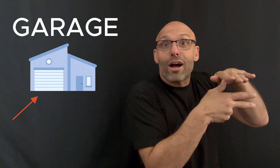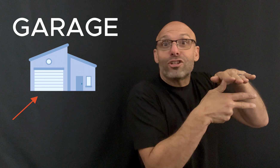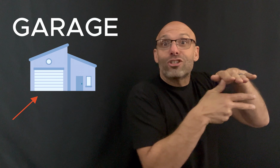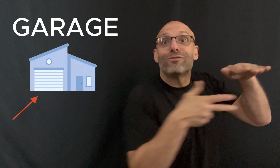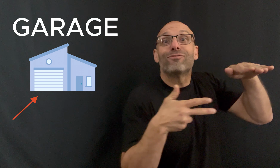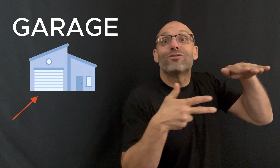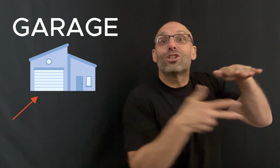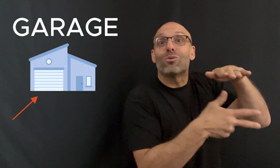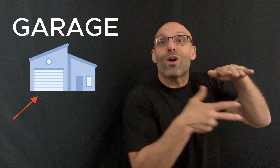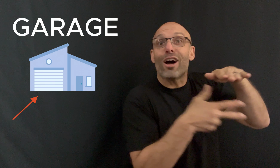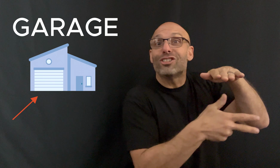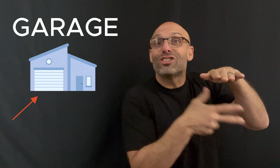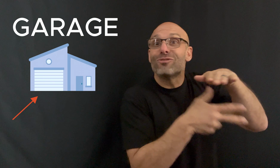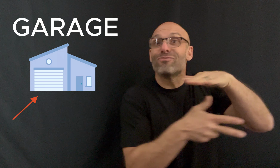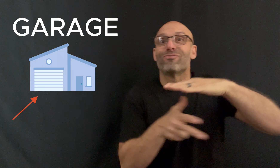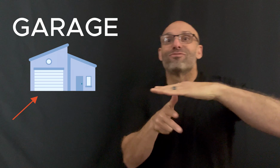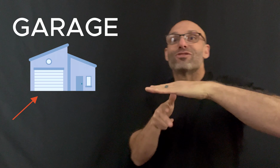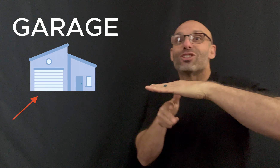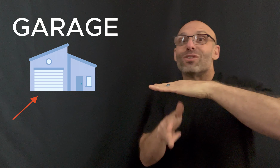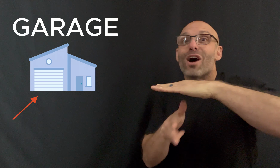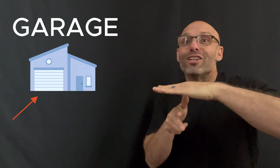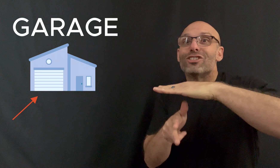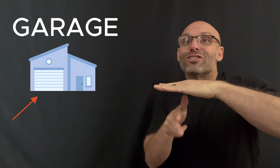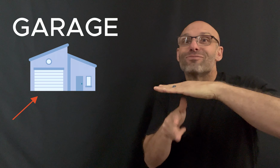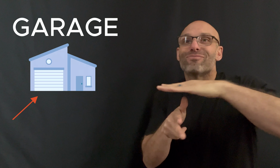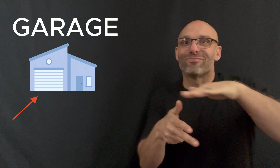garage. Garage. Garage.